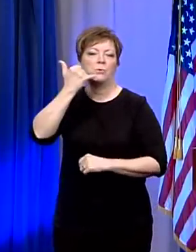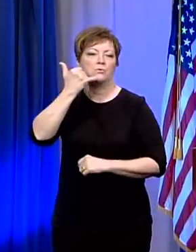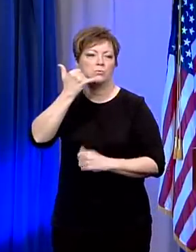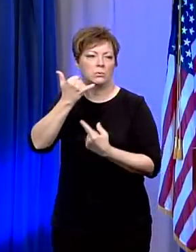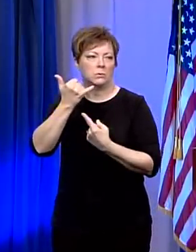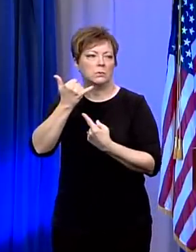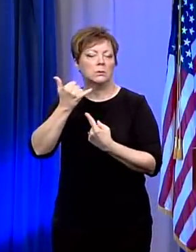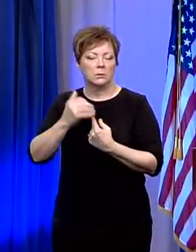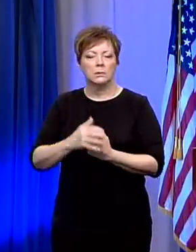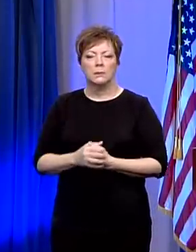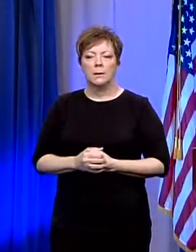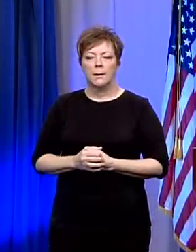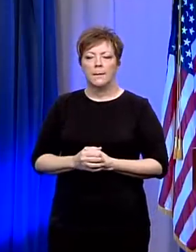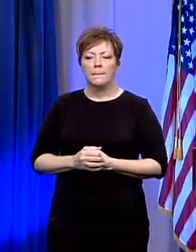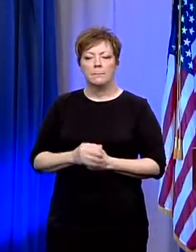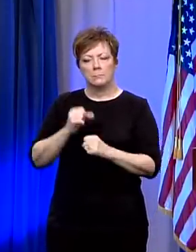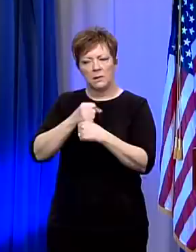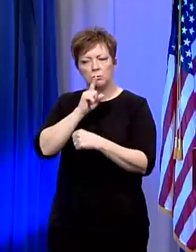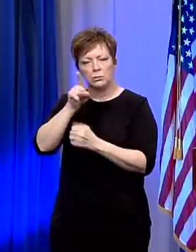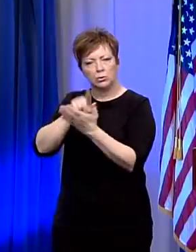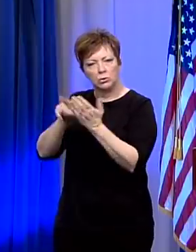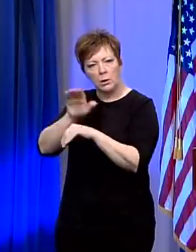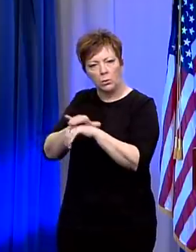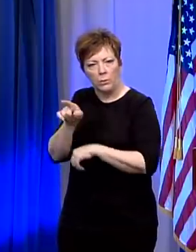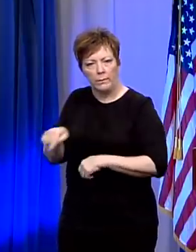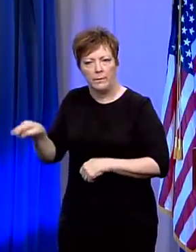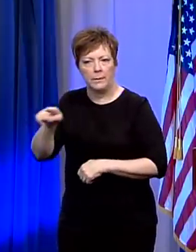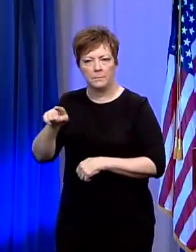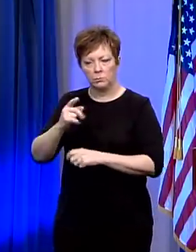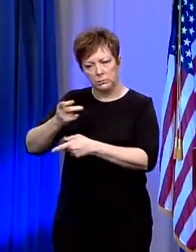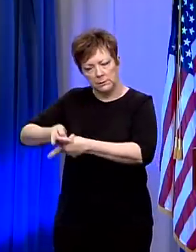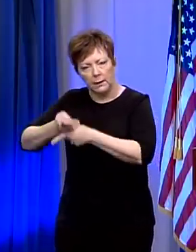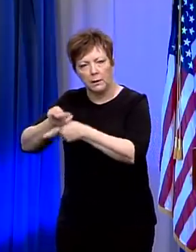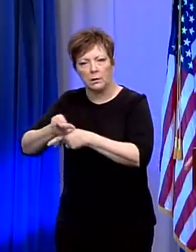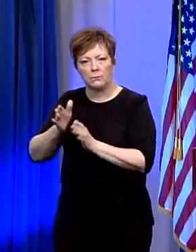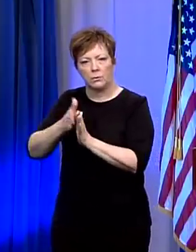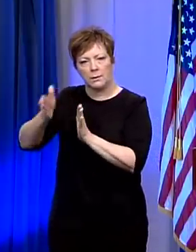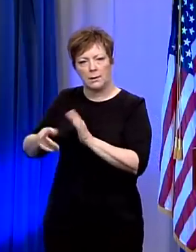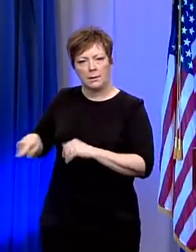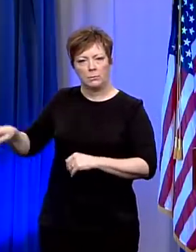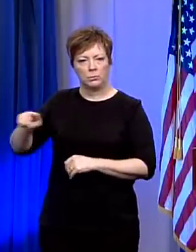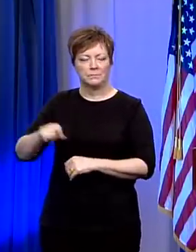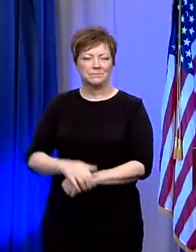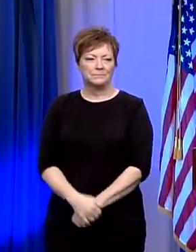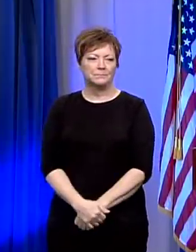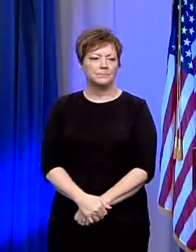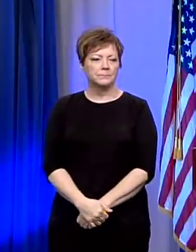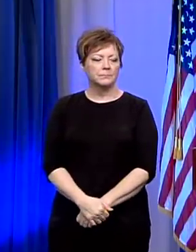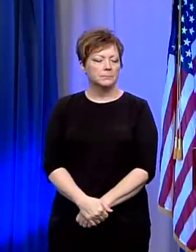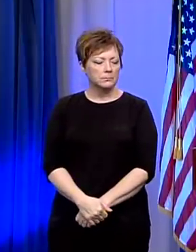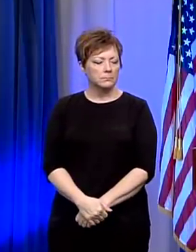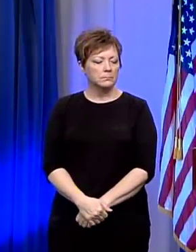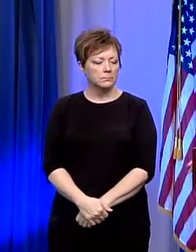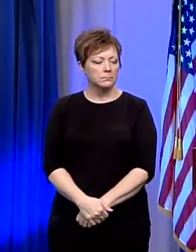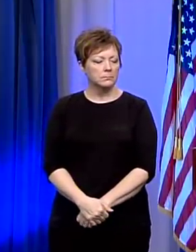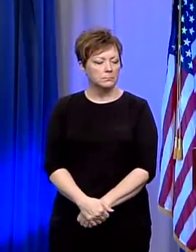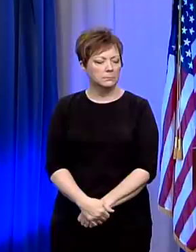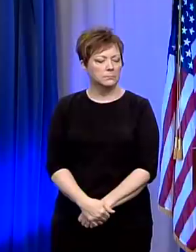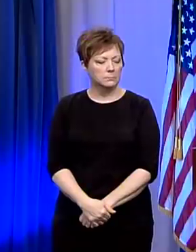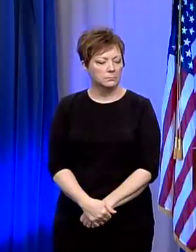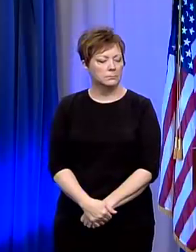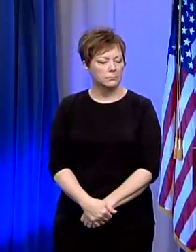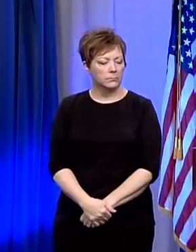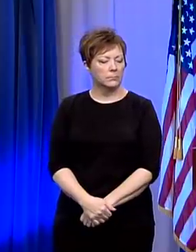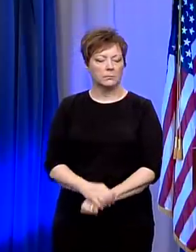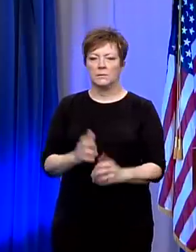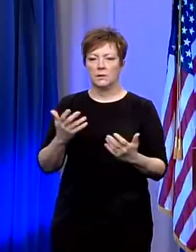ideally, and make sure that you're checking on them, and make sure that we are taking care of our neighbors. Those are all the prepared remarks